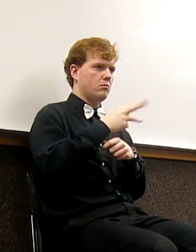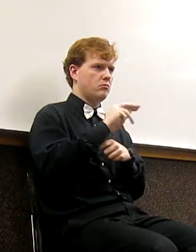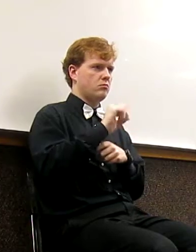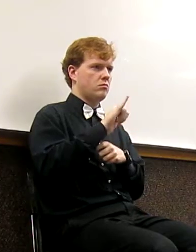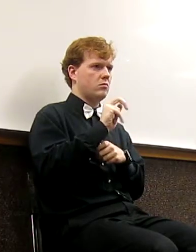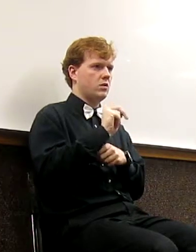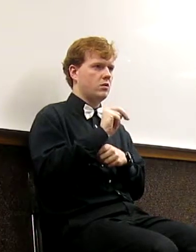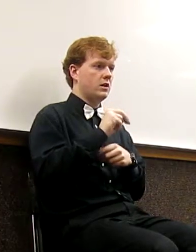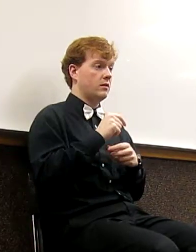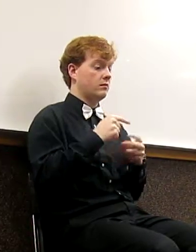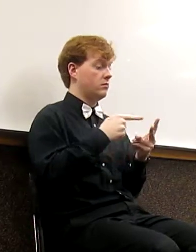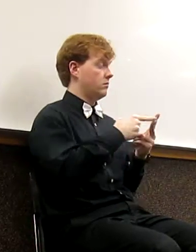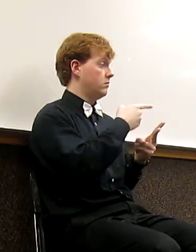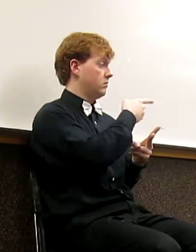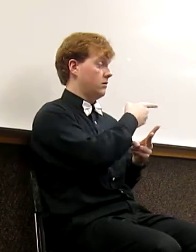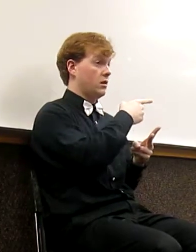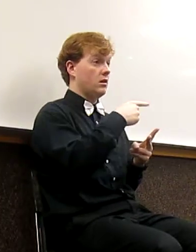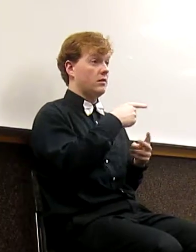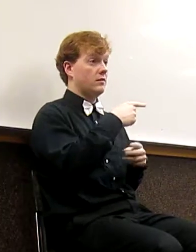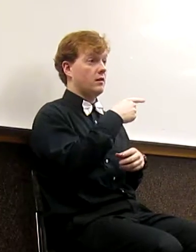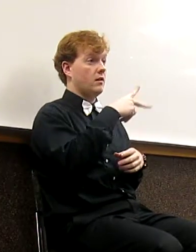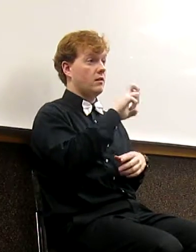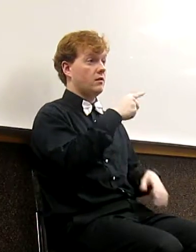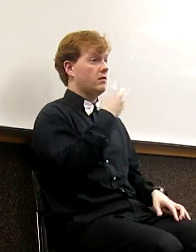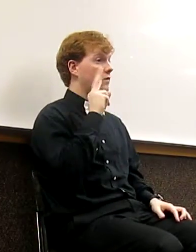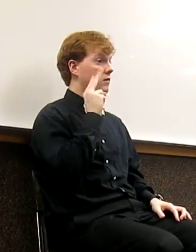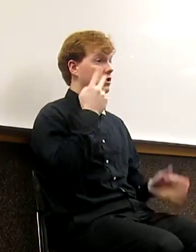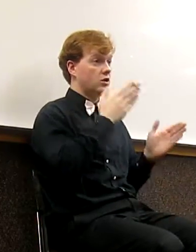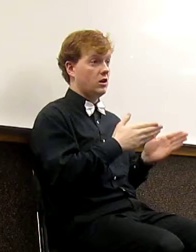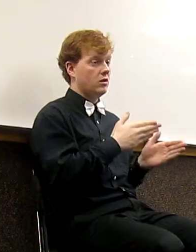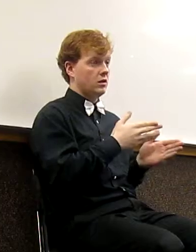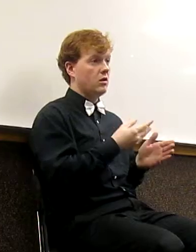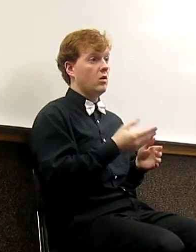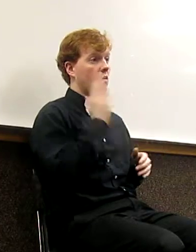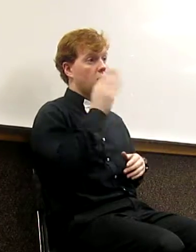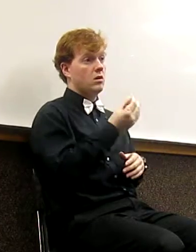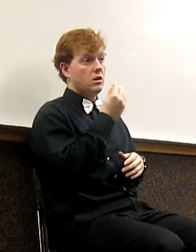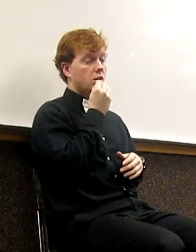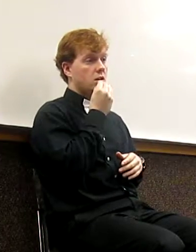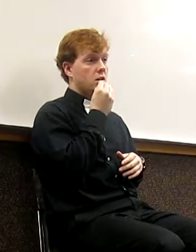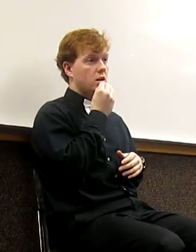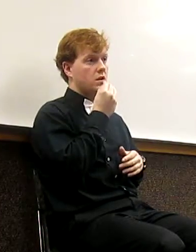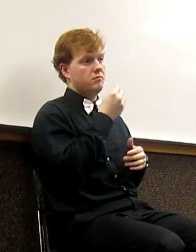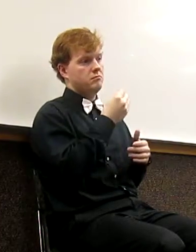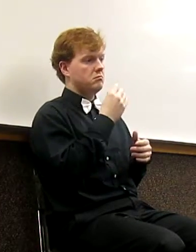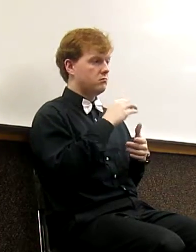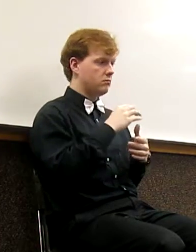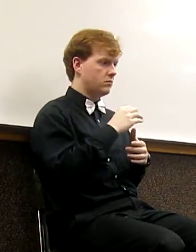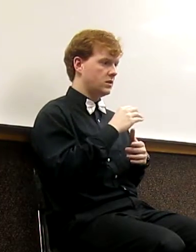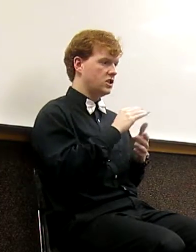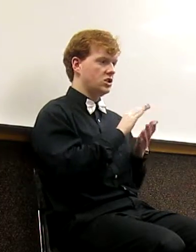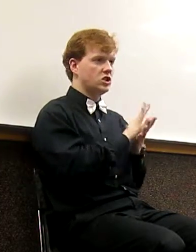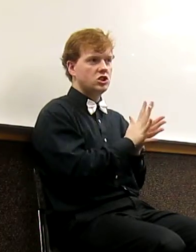and, I guess eggs is a question mark with vegetarians, but like milk and cheese and stuff like that they can eat. Vegans don't. They don't eat